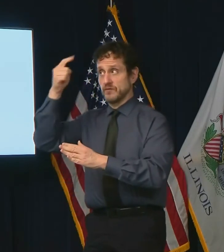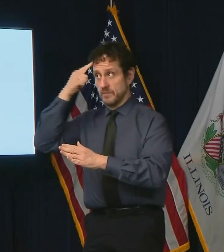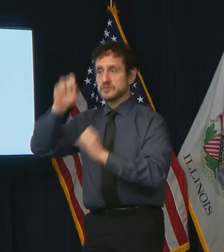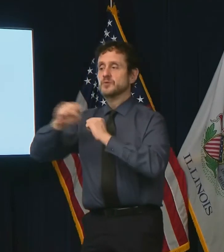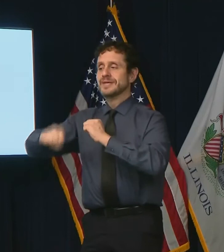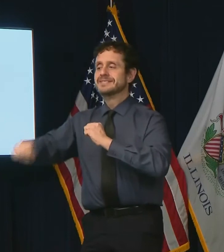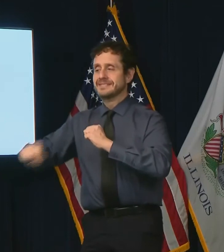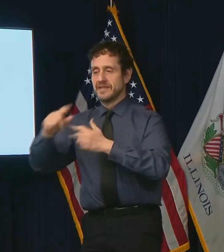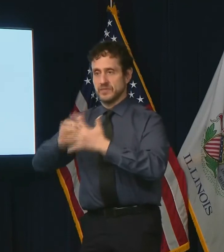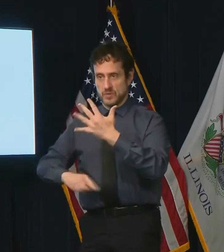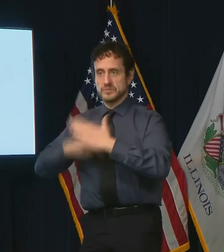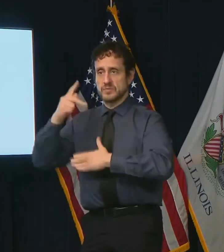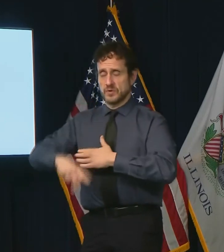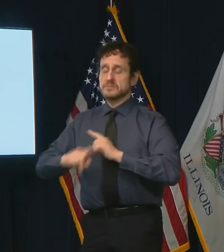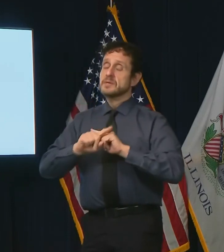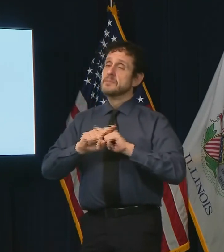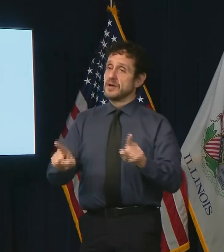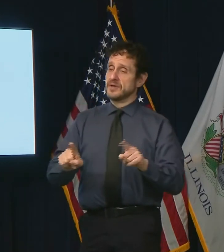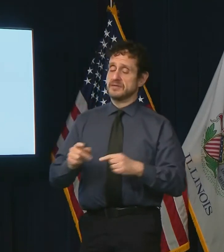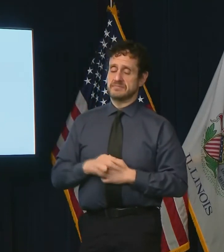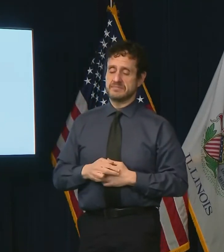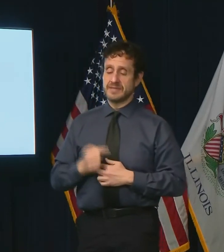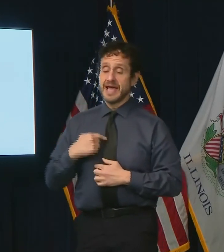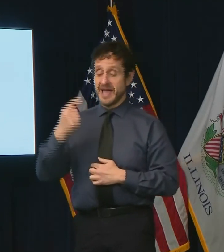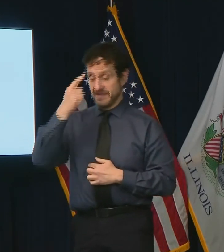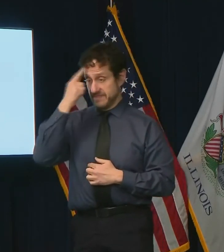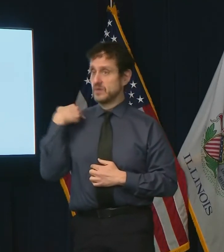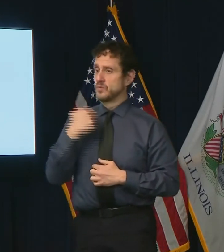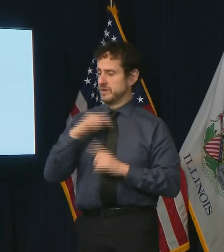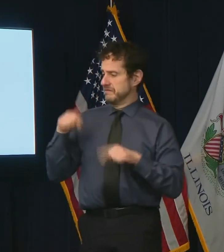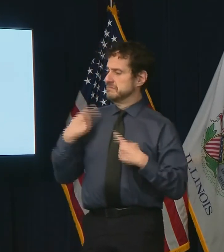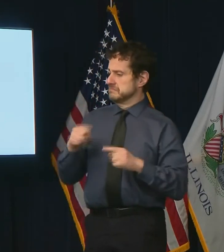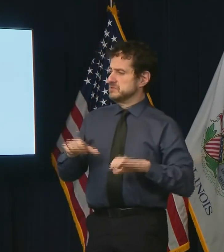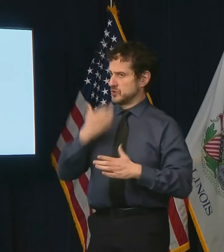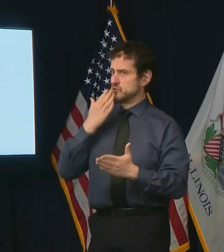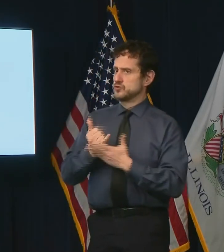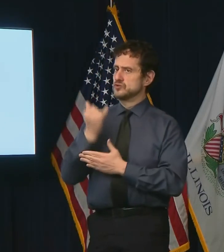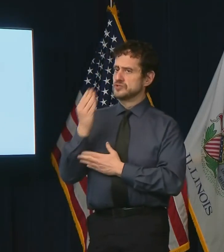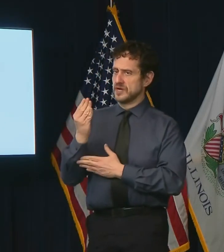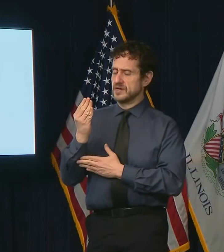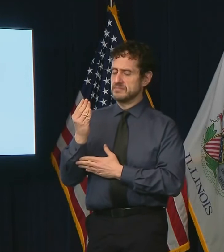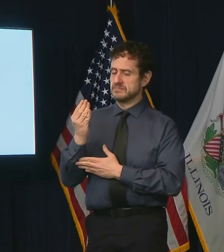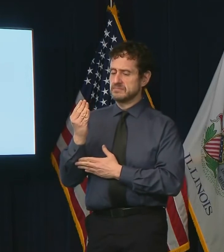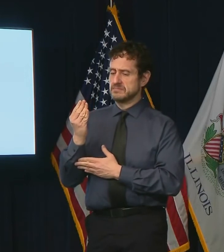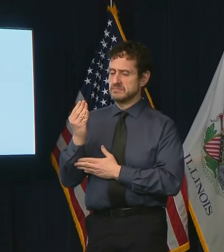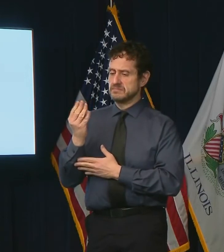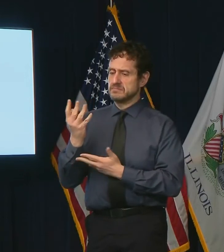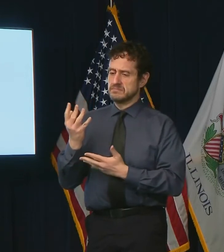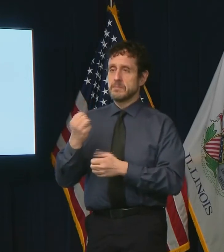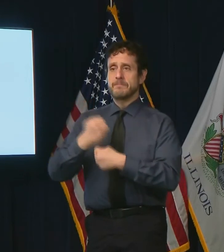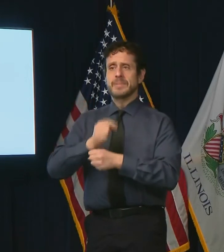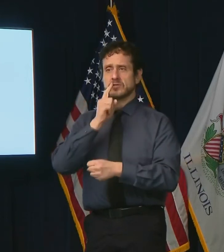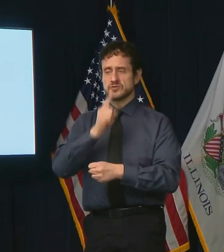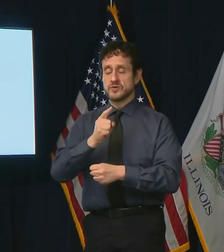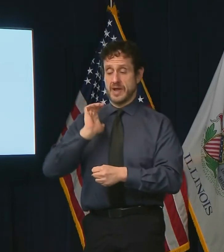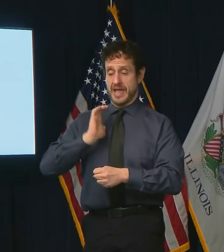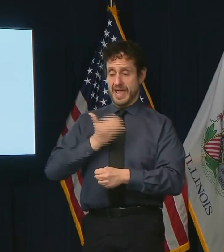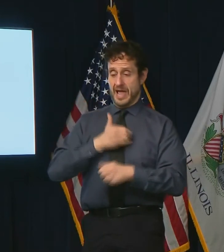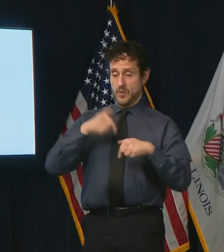that. But we have done, I think, a pretty good job, I will say, of making sure that